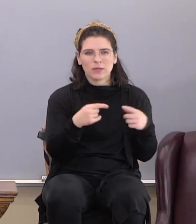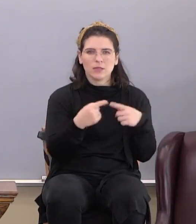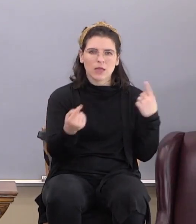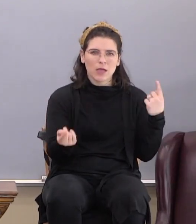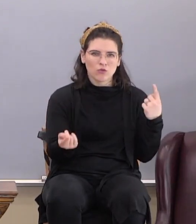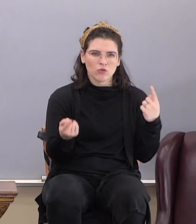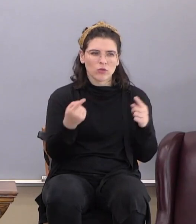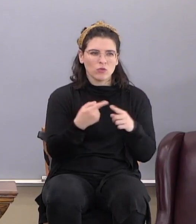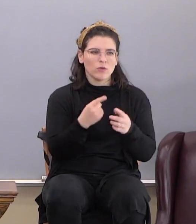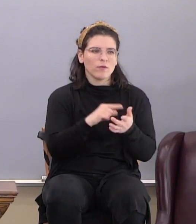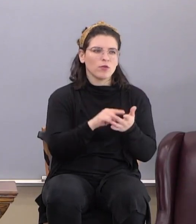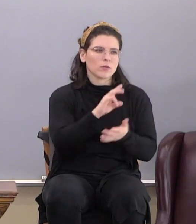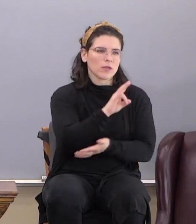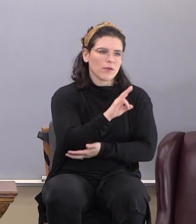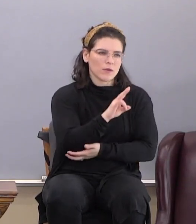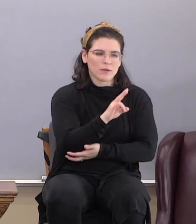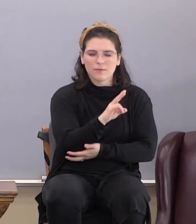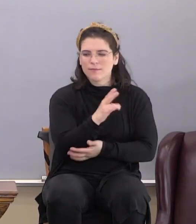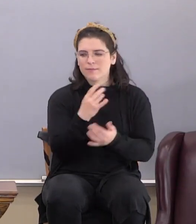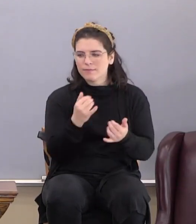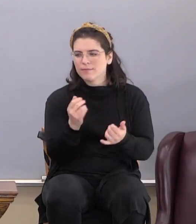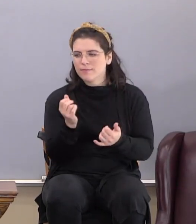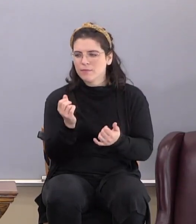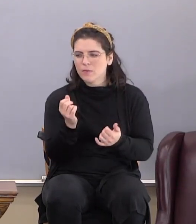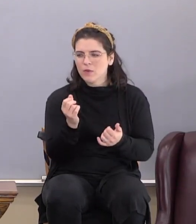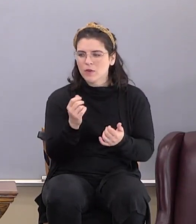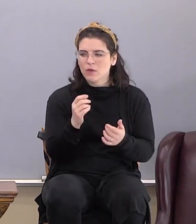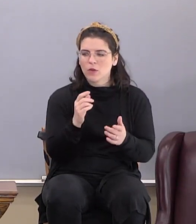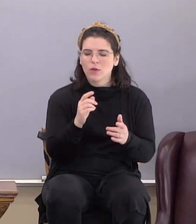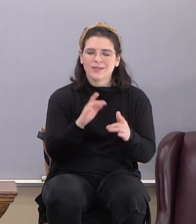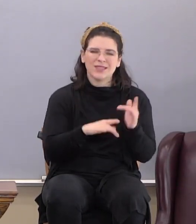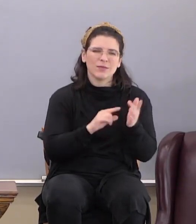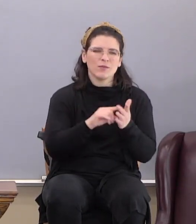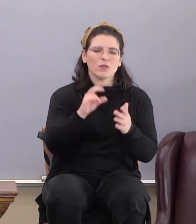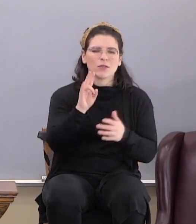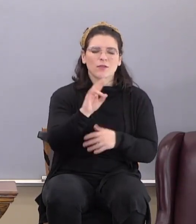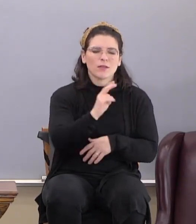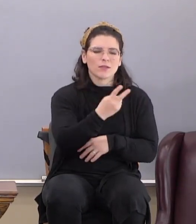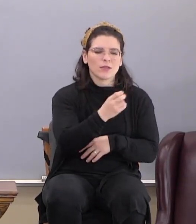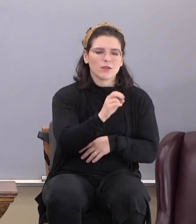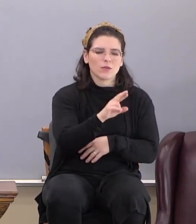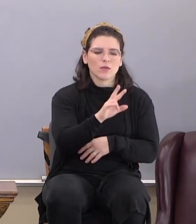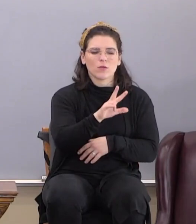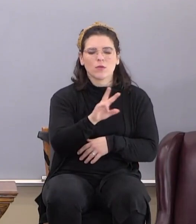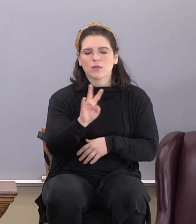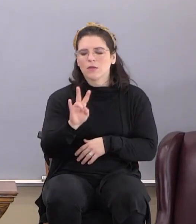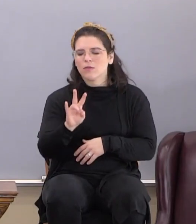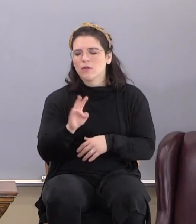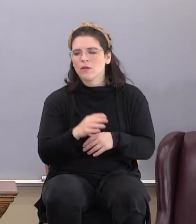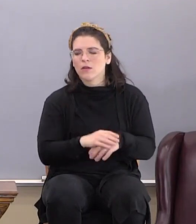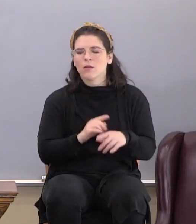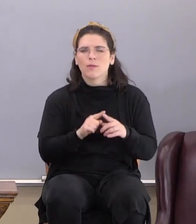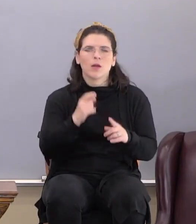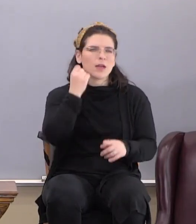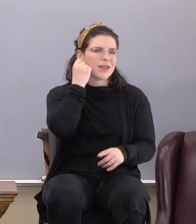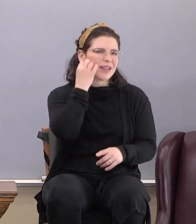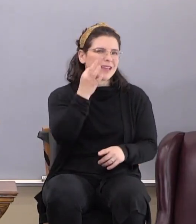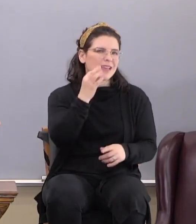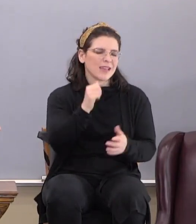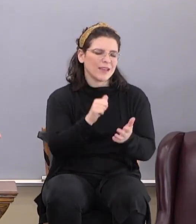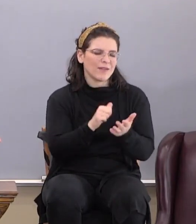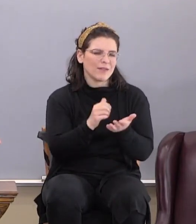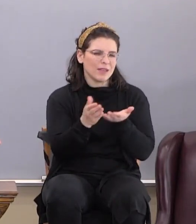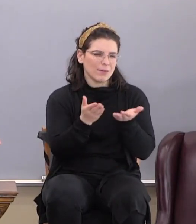contrast to verse 7. Let's glance back up to verse 7. 2 Corinthians chapter 3, verse 7. But if the ministration